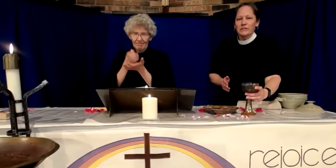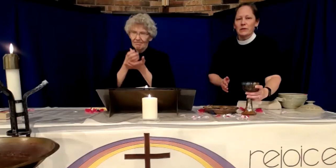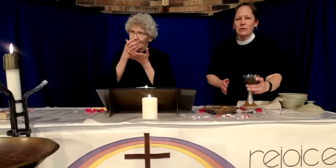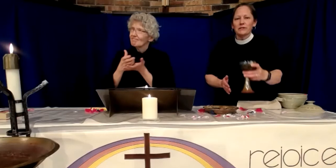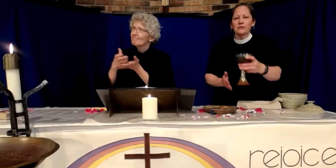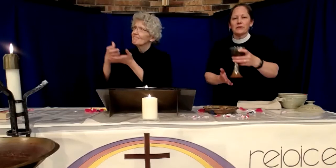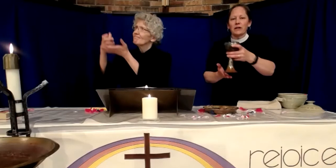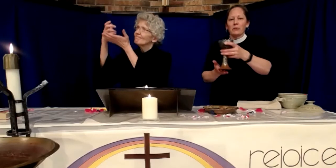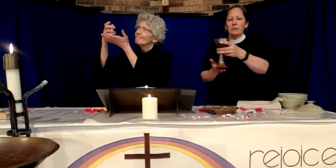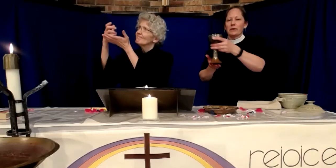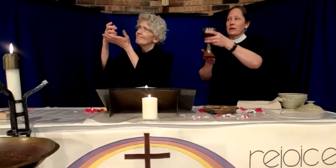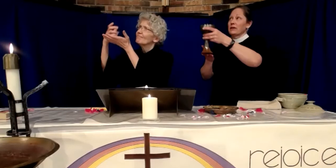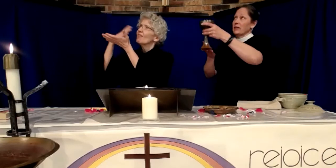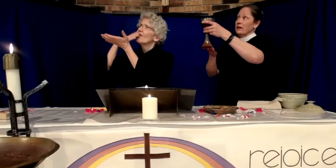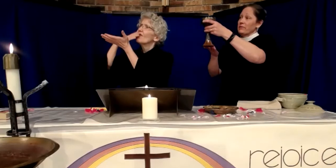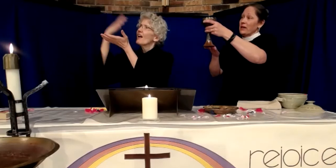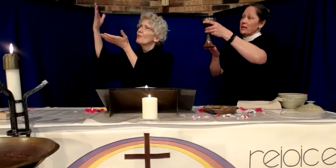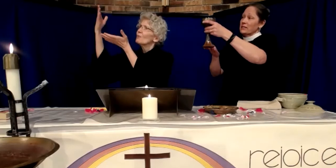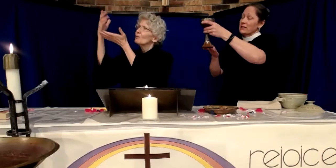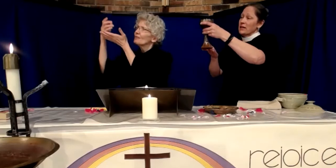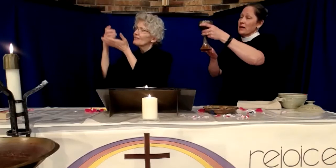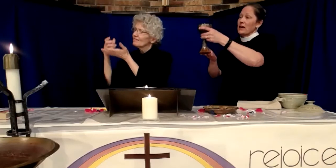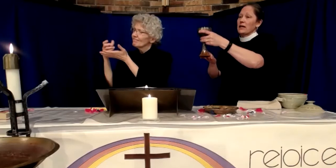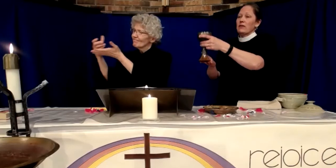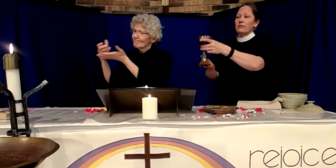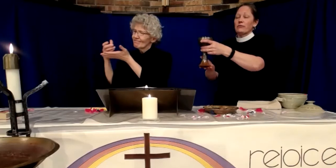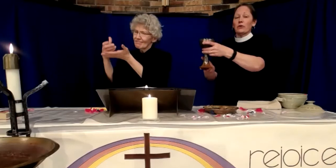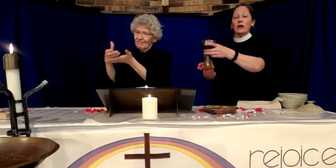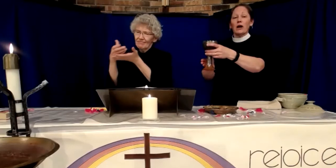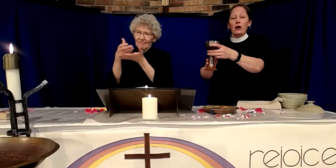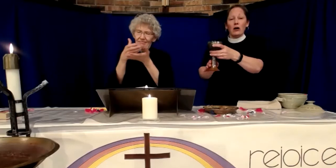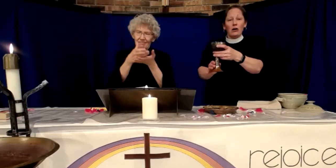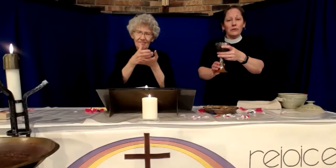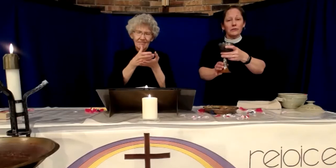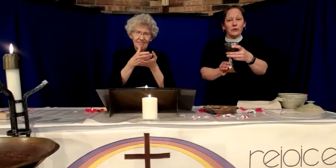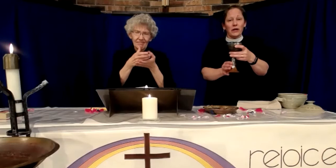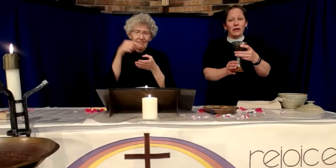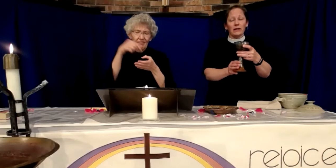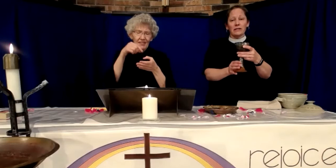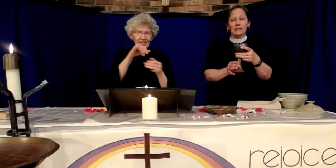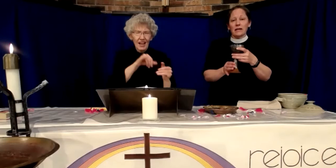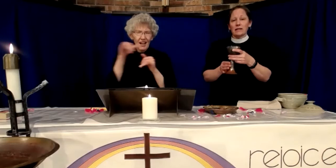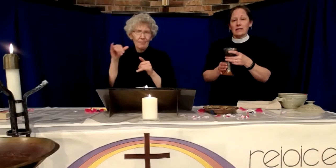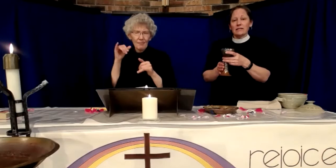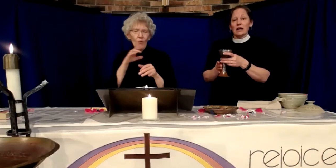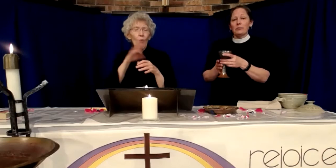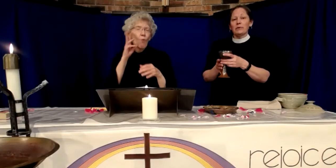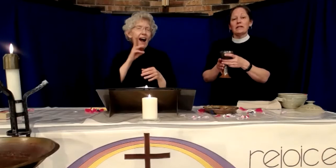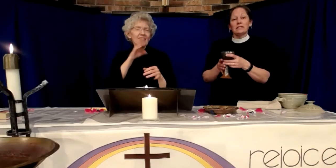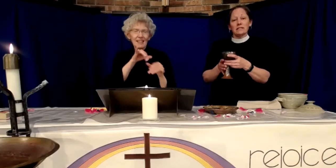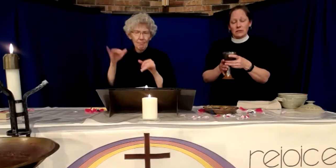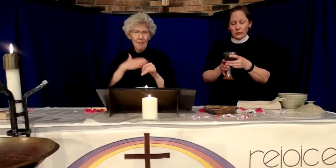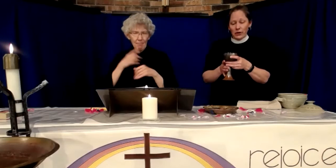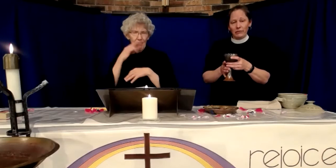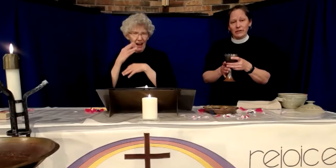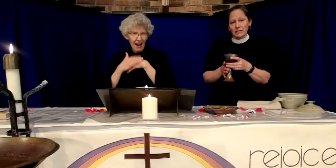Again, after supper, he took the cup, gave thanks, gave it for all to drink, saying, "This cup